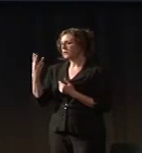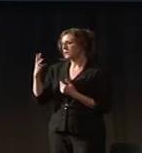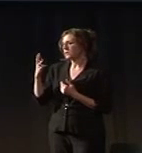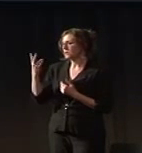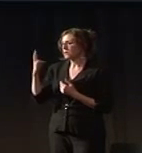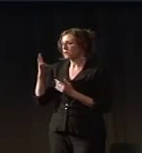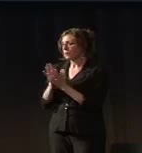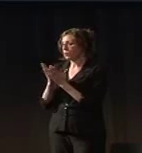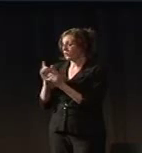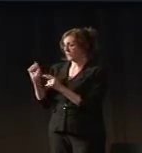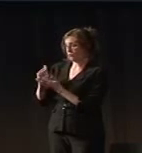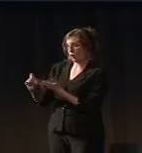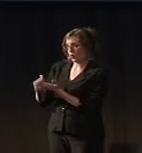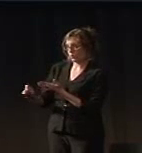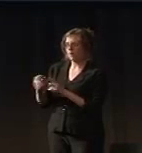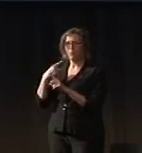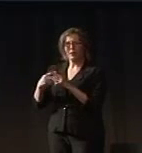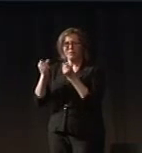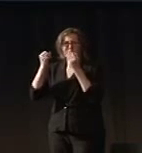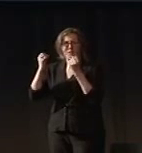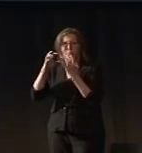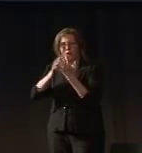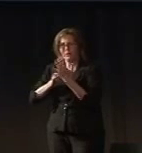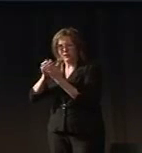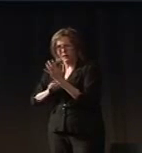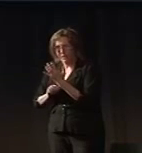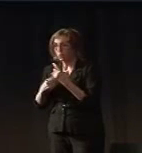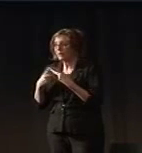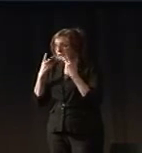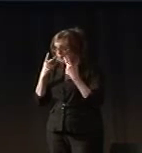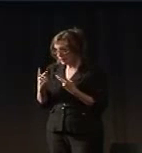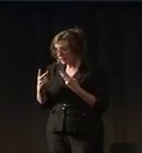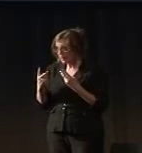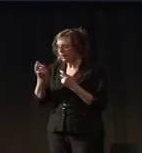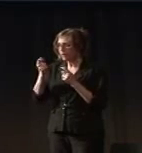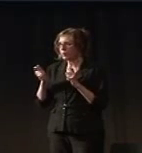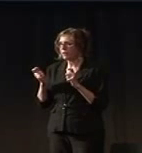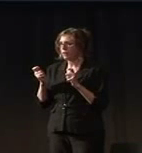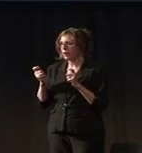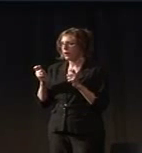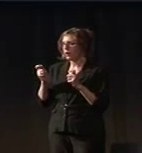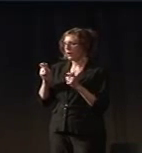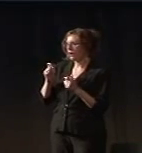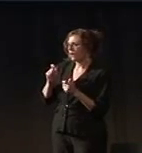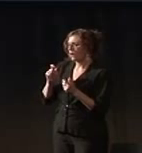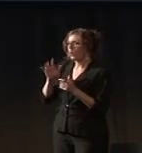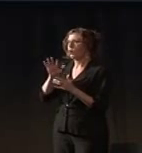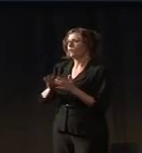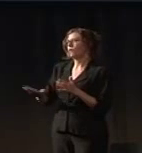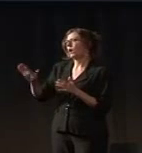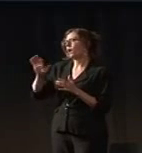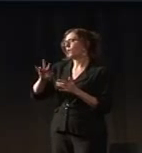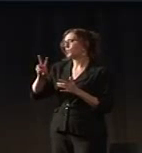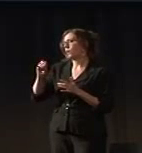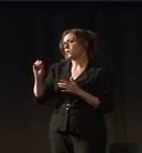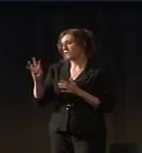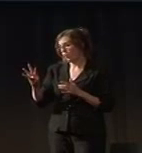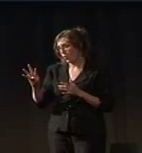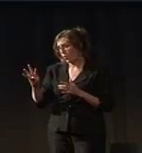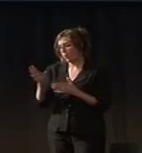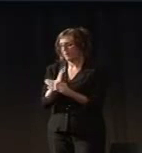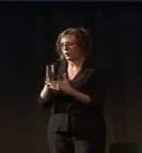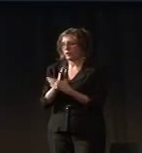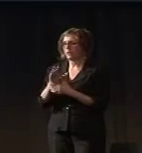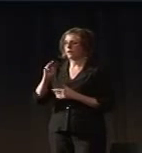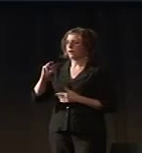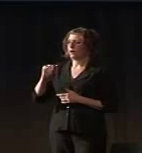books and multitude of essays. A pivot starts to emerge, at least as I read the work, around 2004, between matters of fact, which had been,